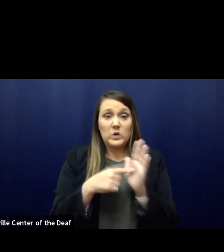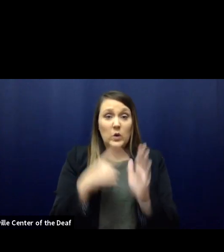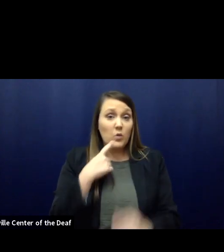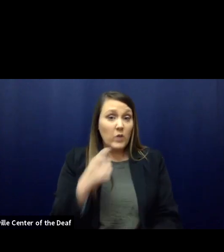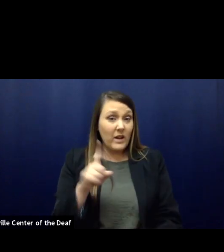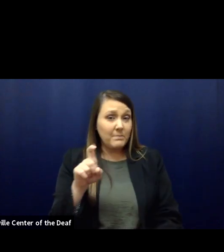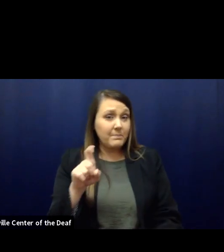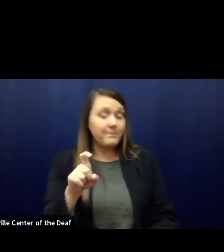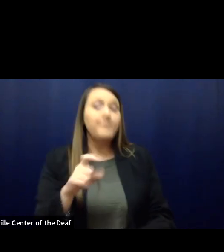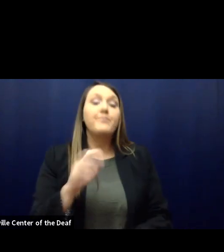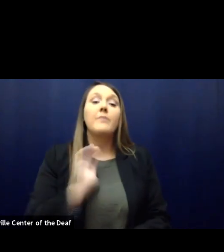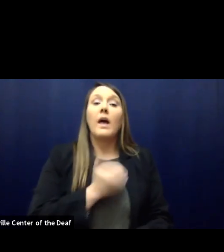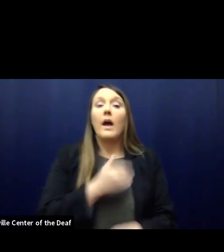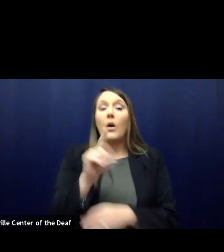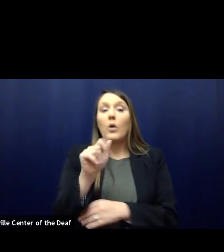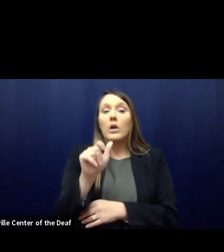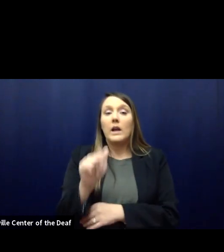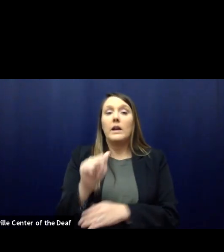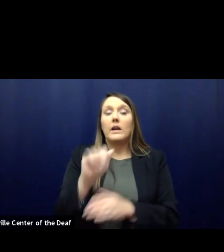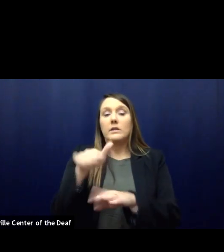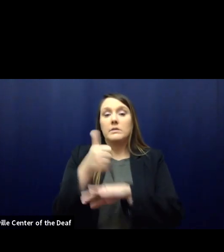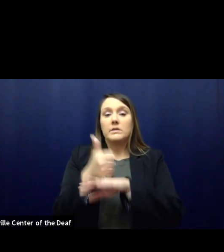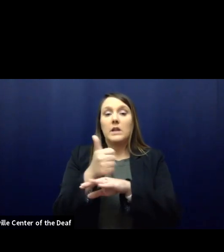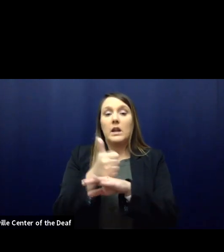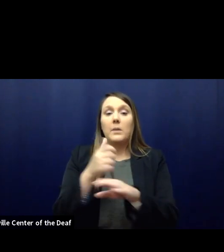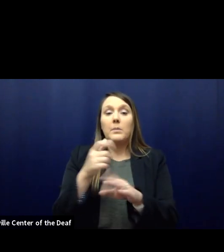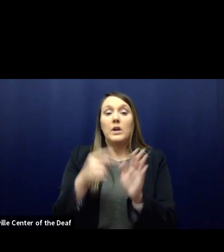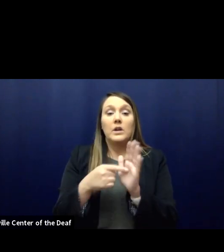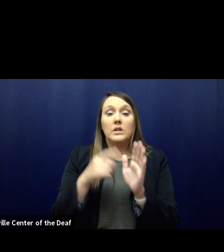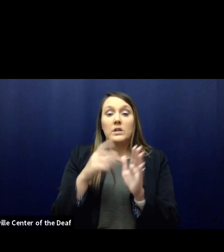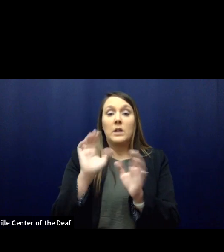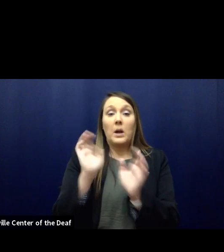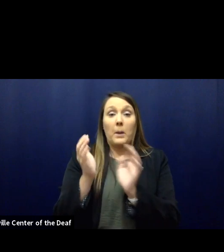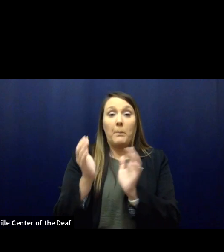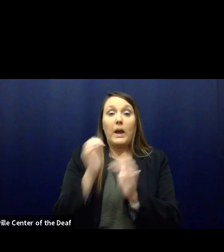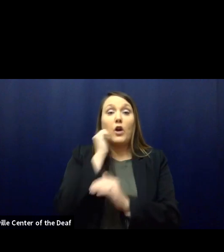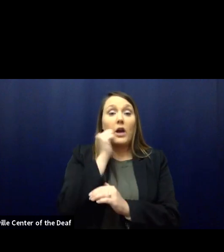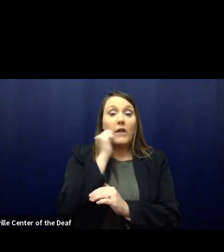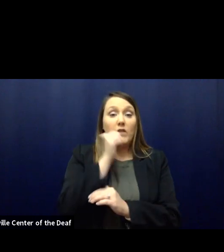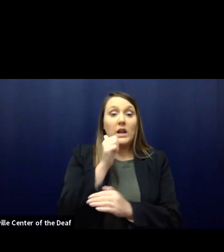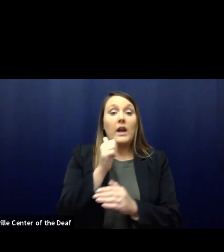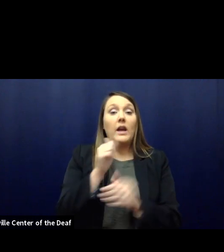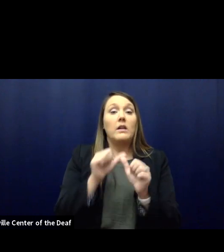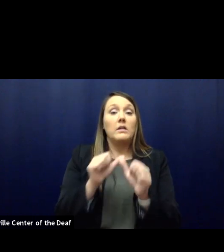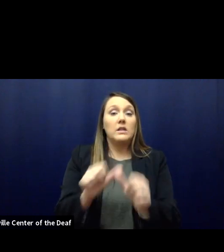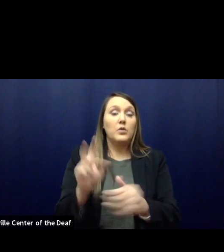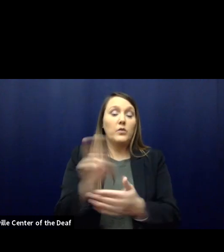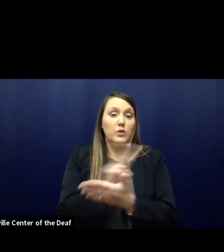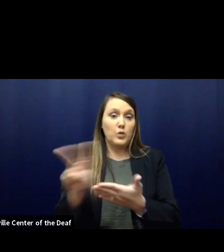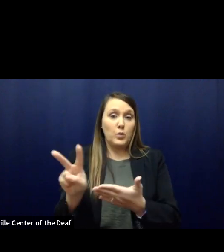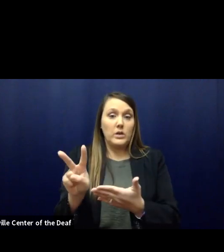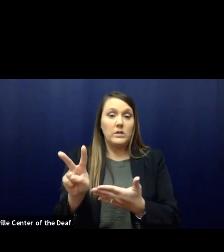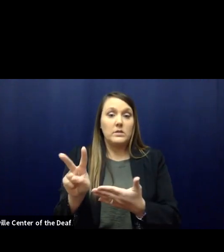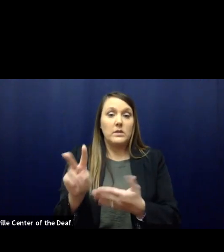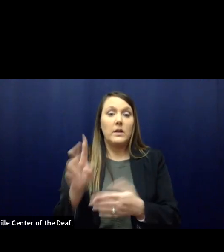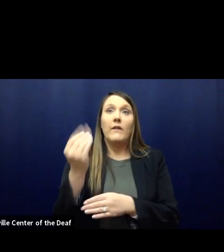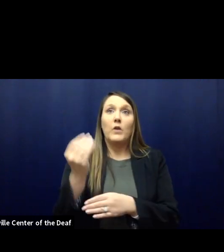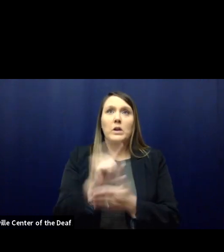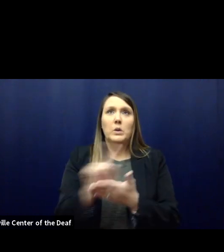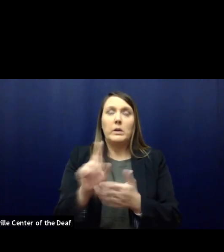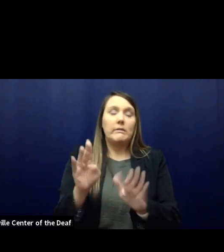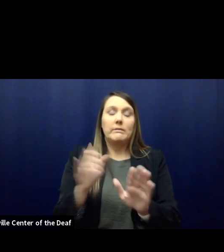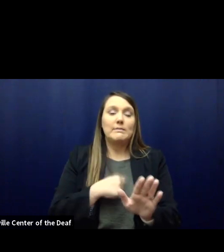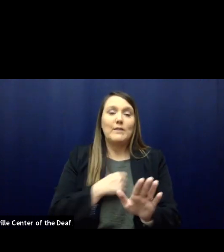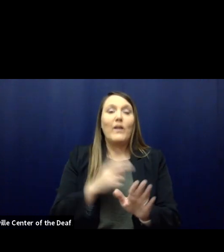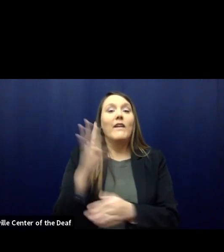designed to look at is comparing from day to day over a 14-week window, 14-day window,